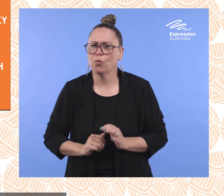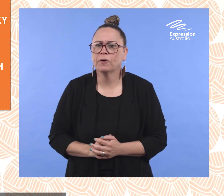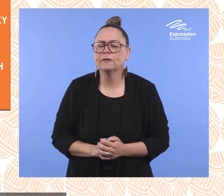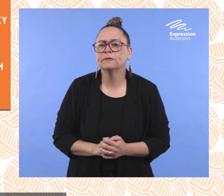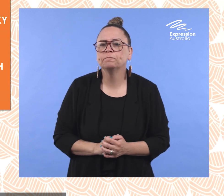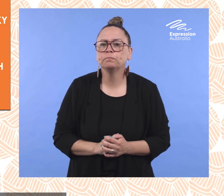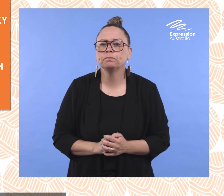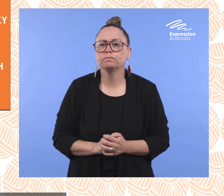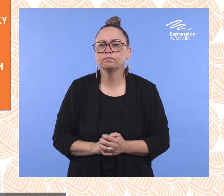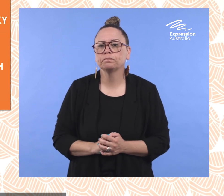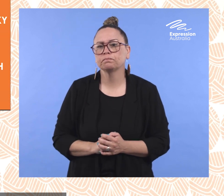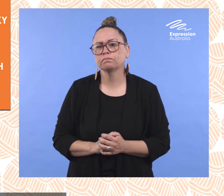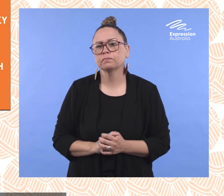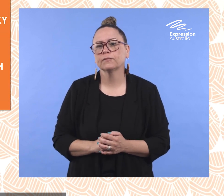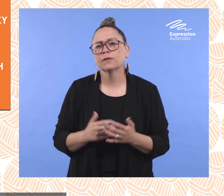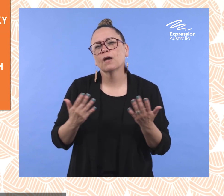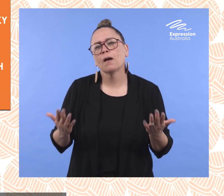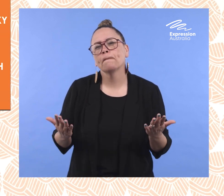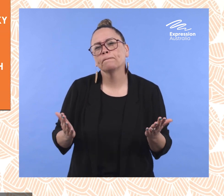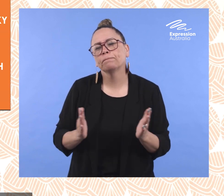not to pass the fact checks.